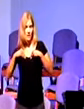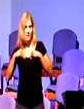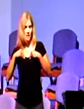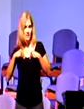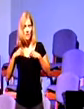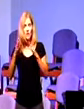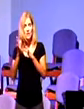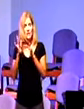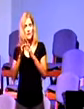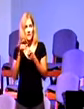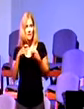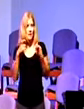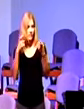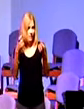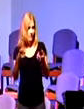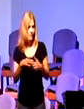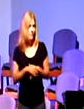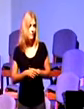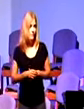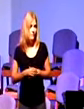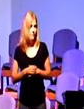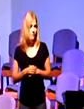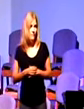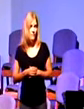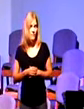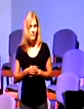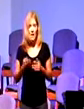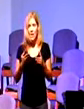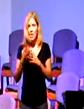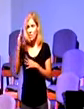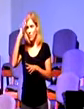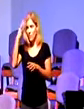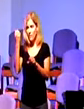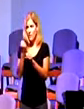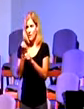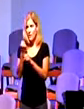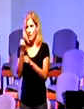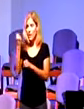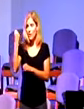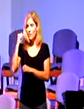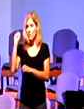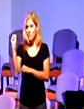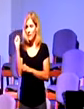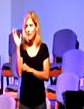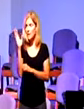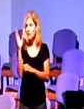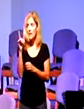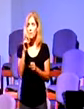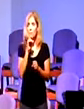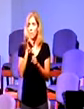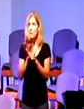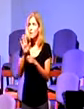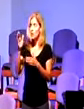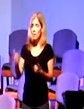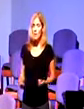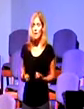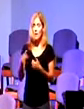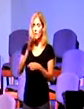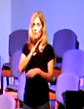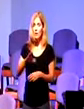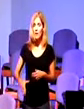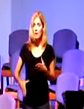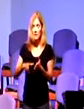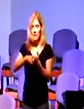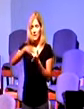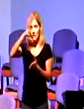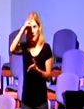of what Jesus did for you. And through faith and repentance, through committing your life to Christ, opening it up and